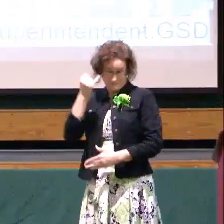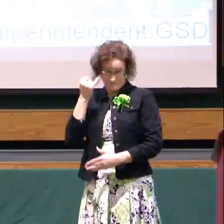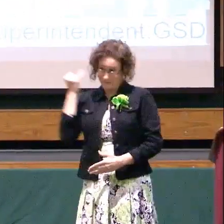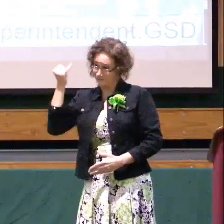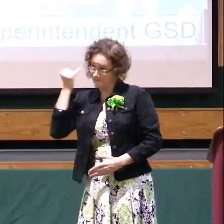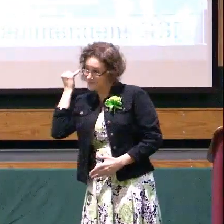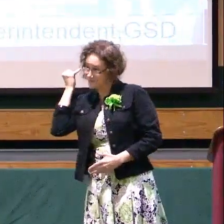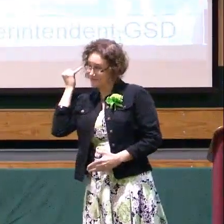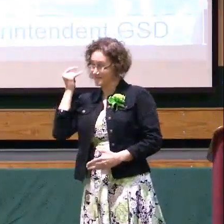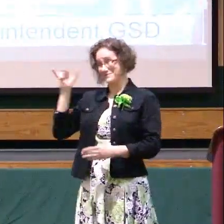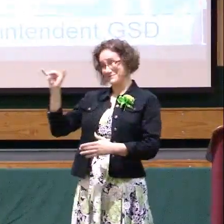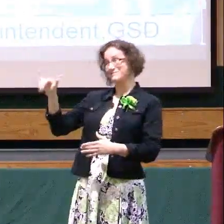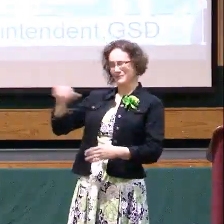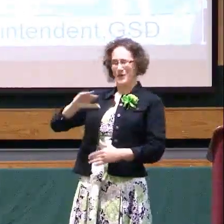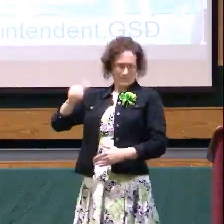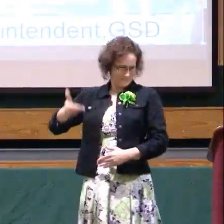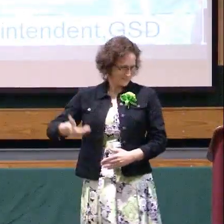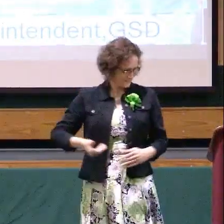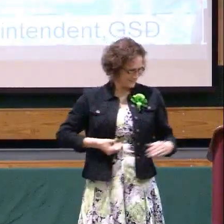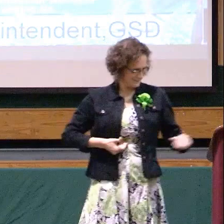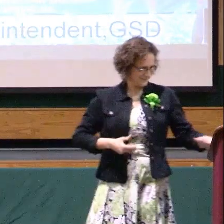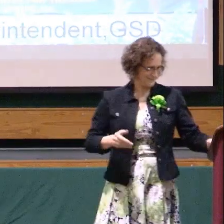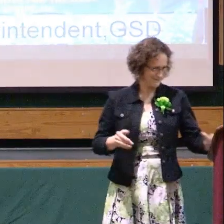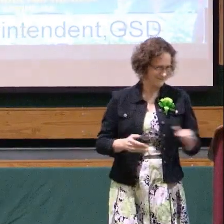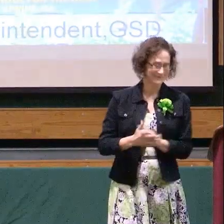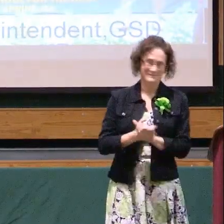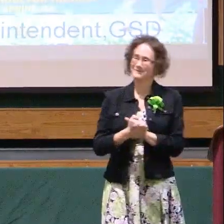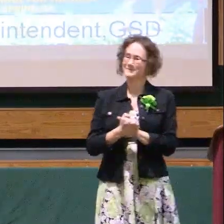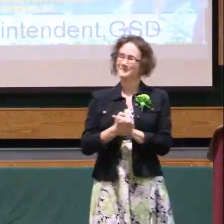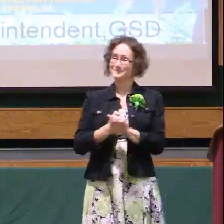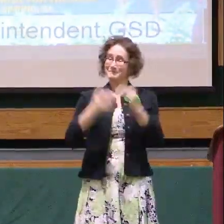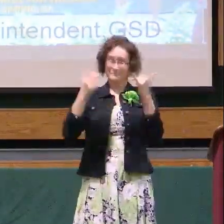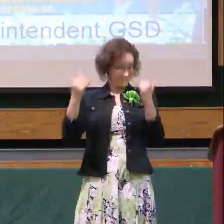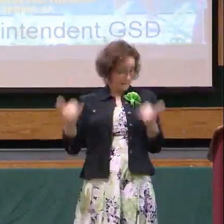Thank you, Brianna and Javonta. Thank you for that wonderful welcome.